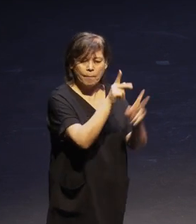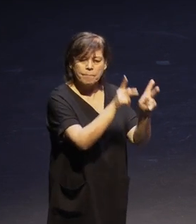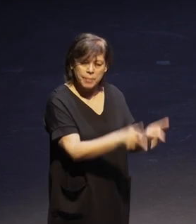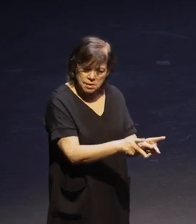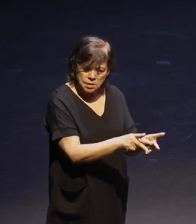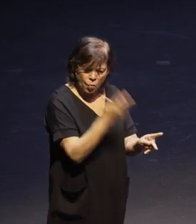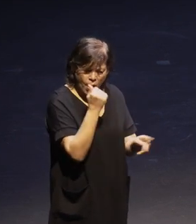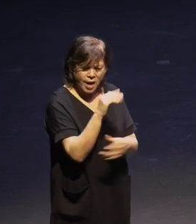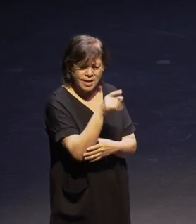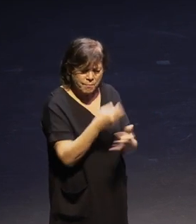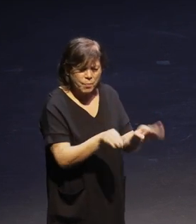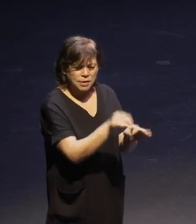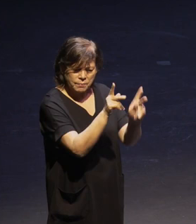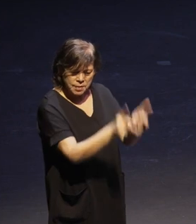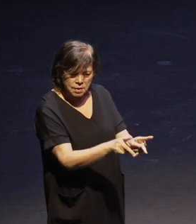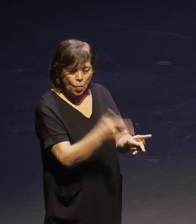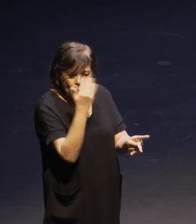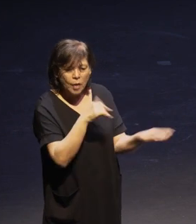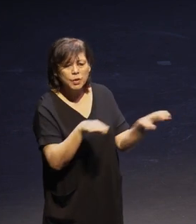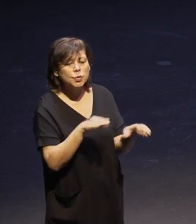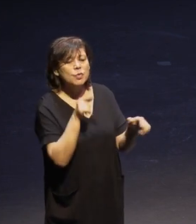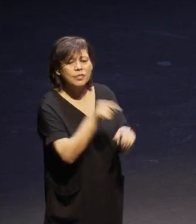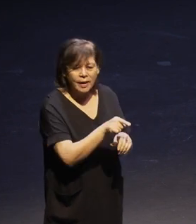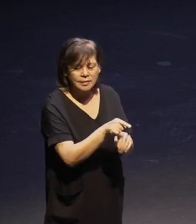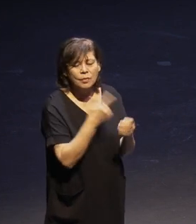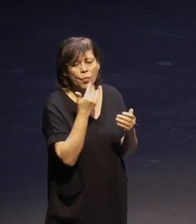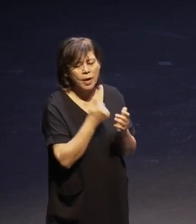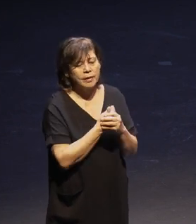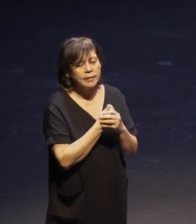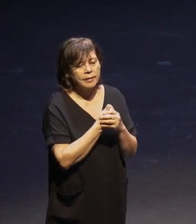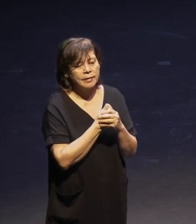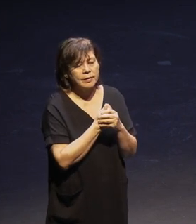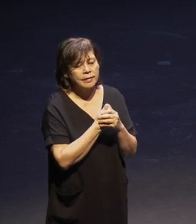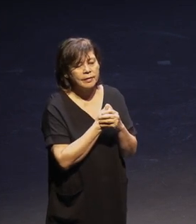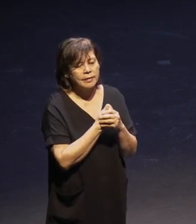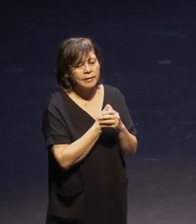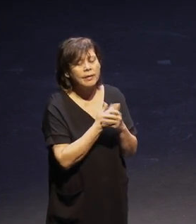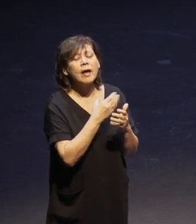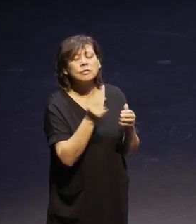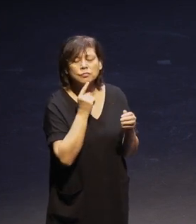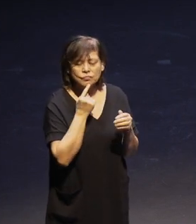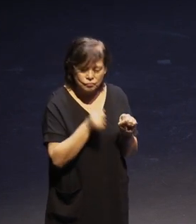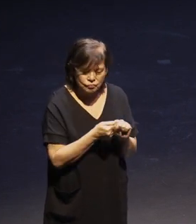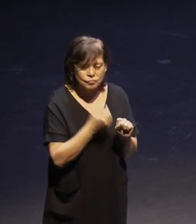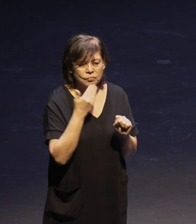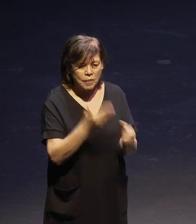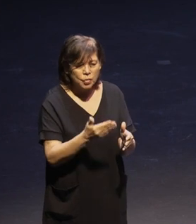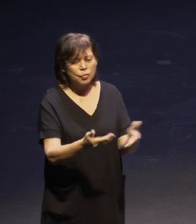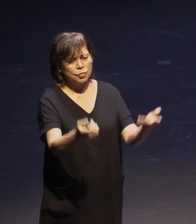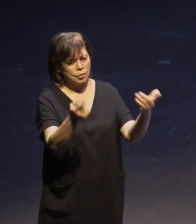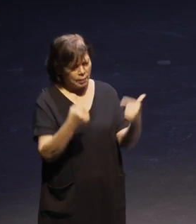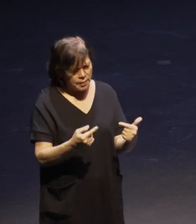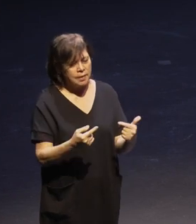doing what we're doing, why we even set ourselves out as an organization and many of you. And so thank you for giving us